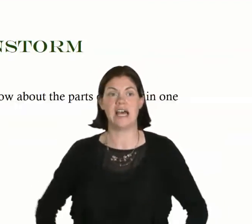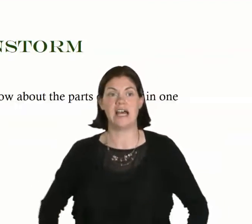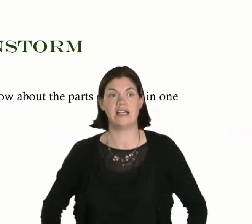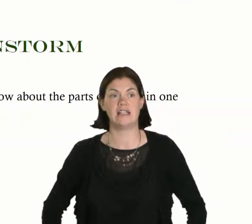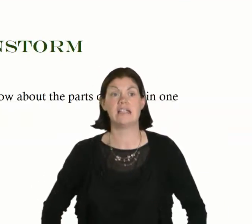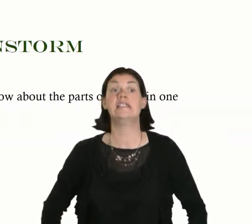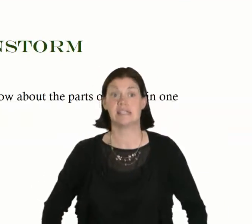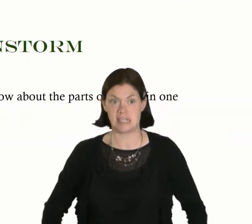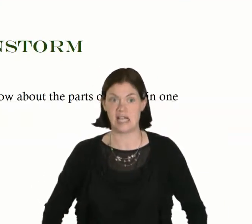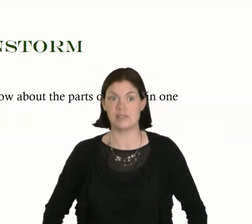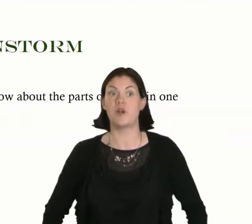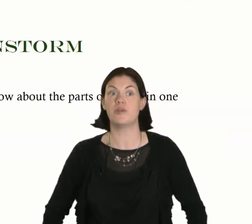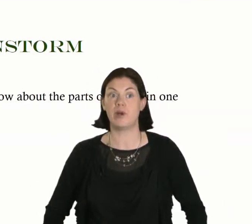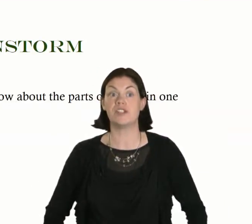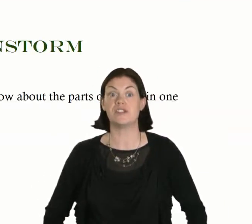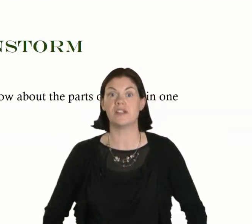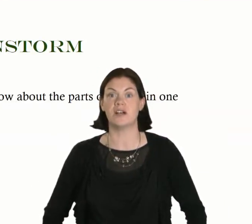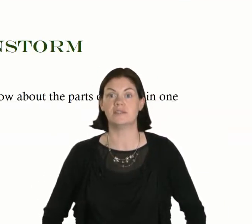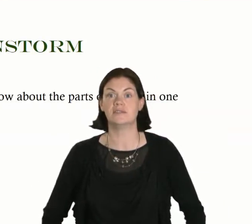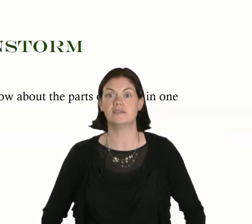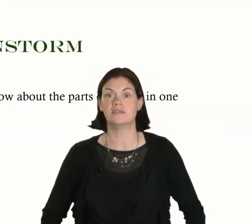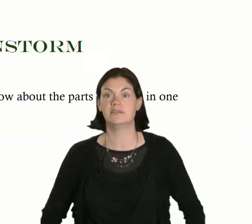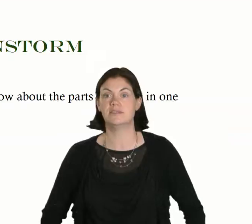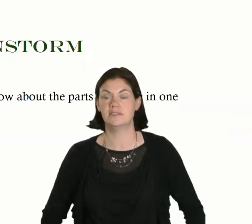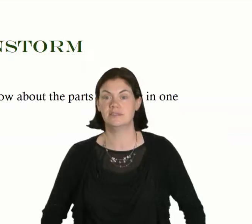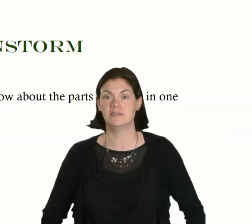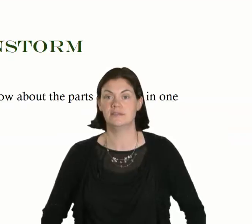and discuss what are the parts of the song.